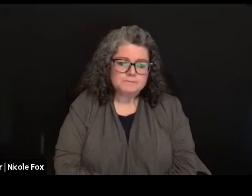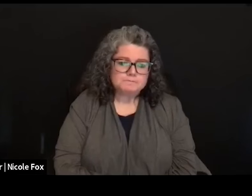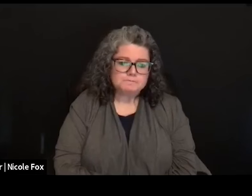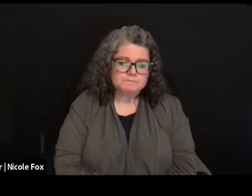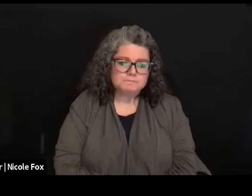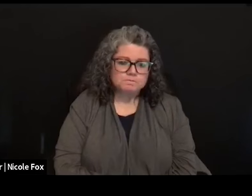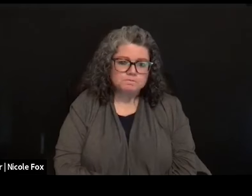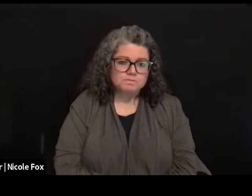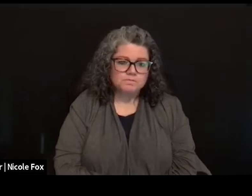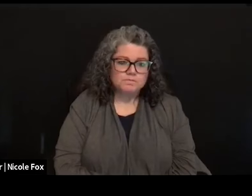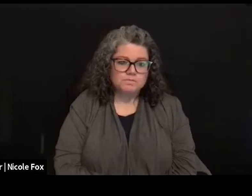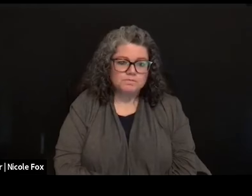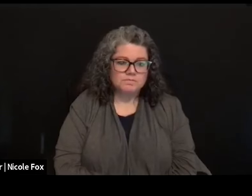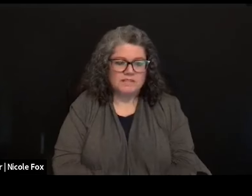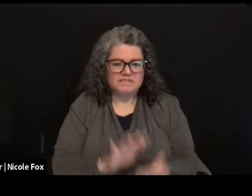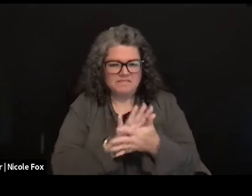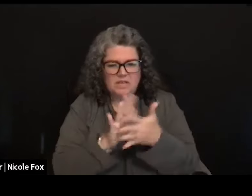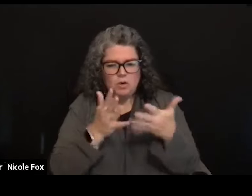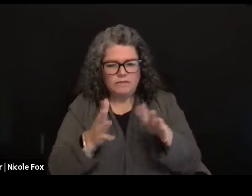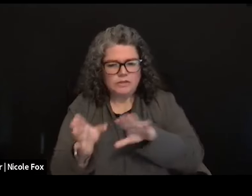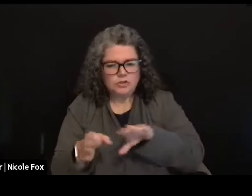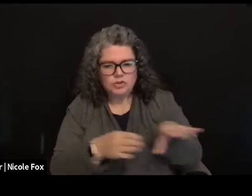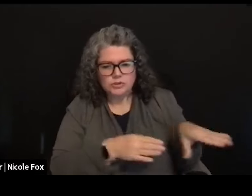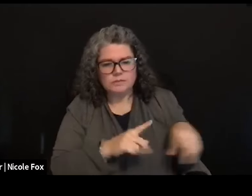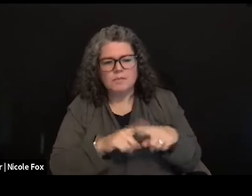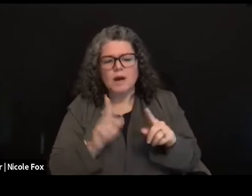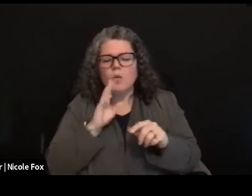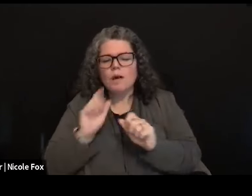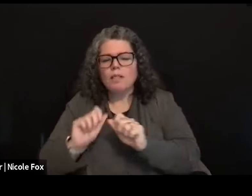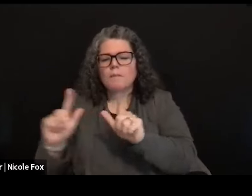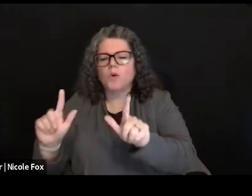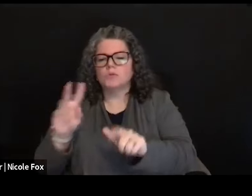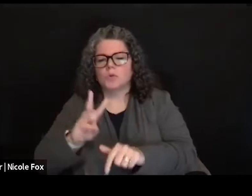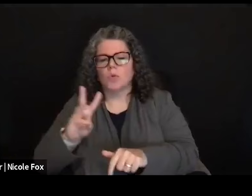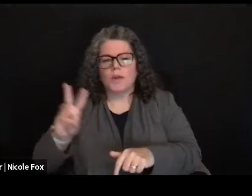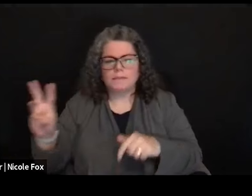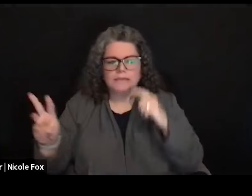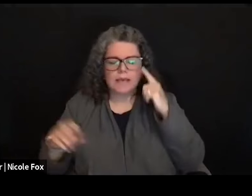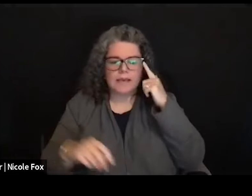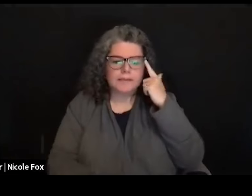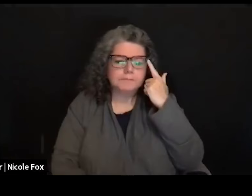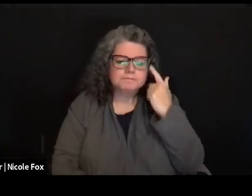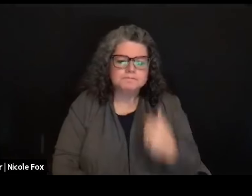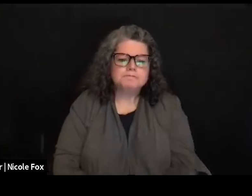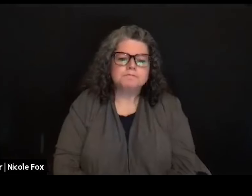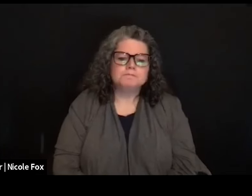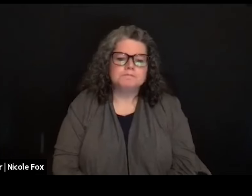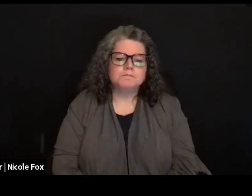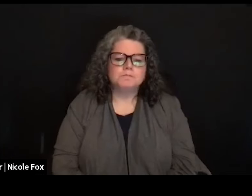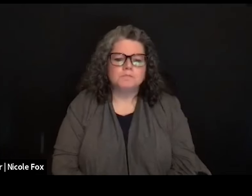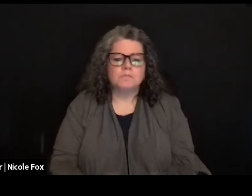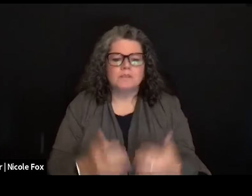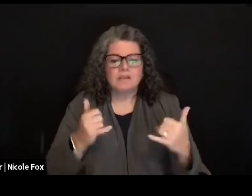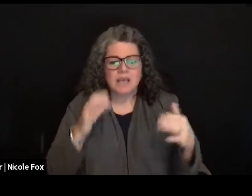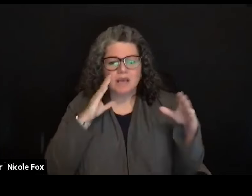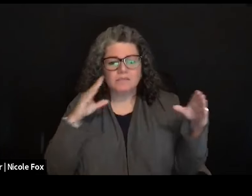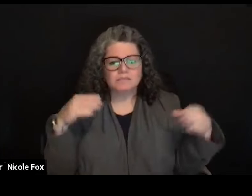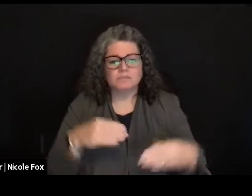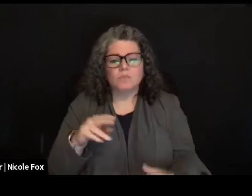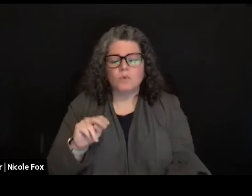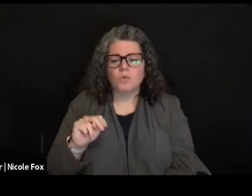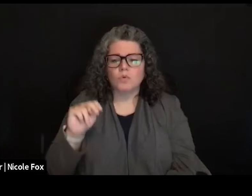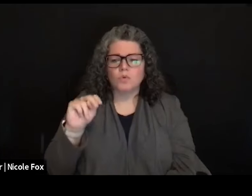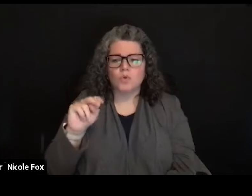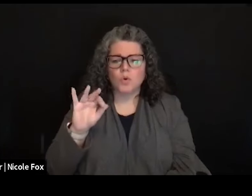So that's my last video for the day. Again, we'll post those so everybody can see the work. So I want to start talking about North Fork Reservoir